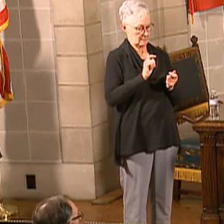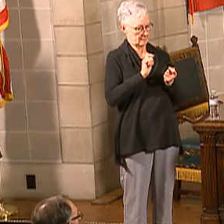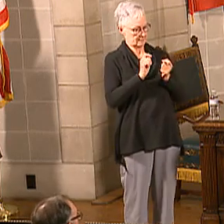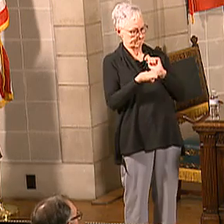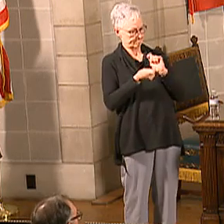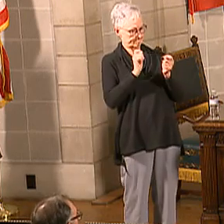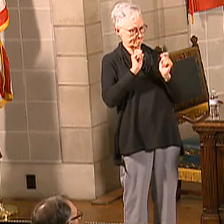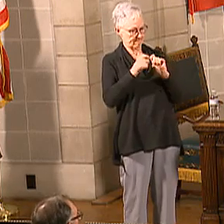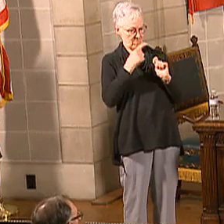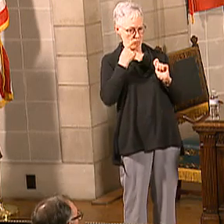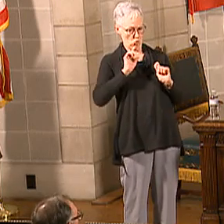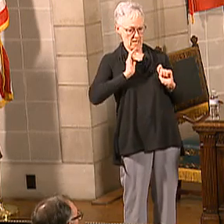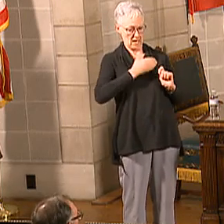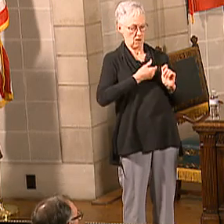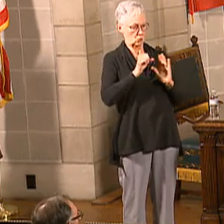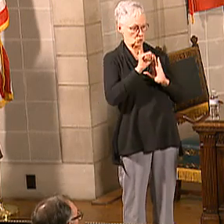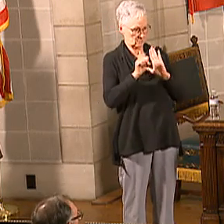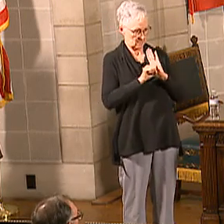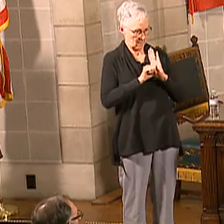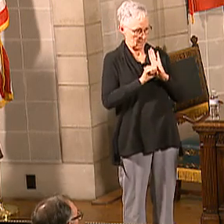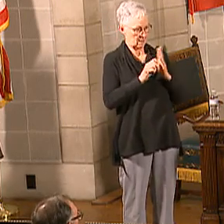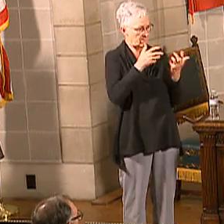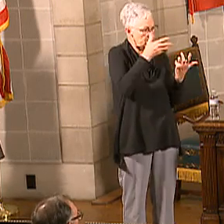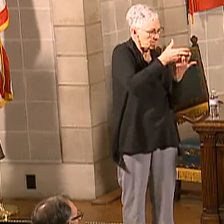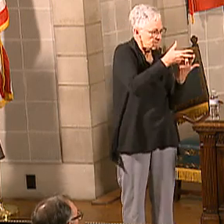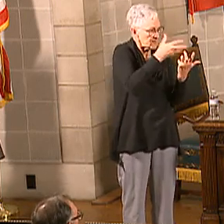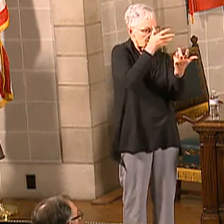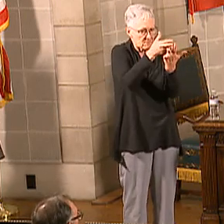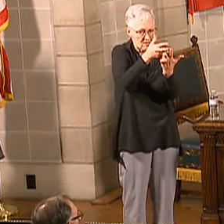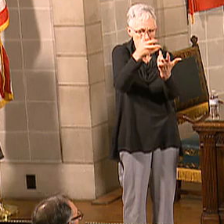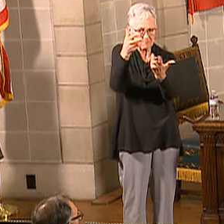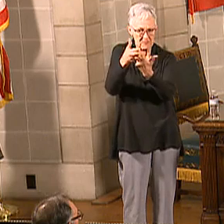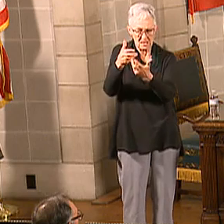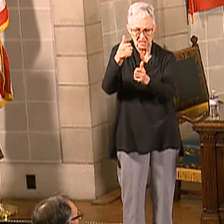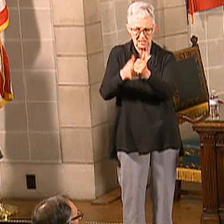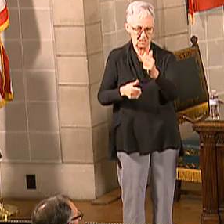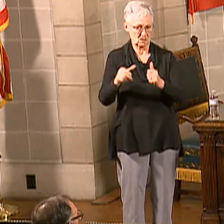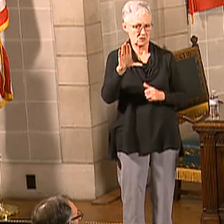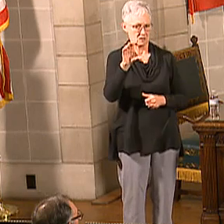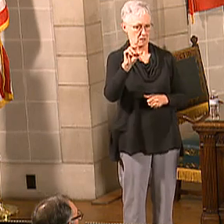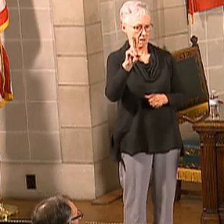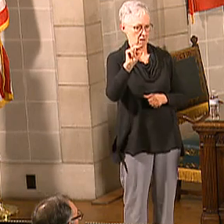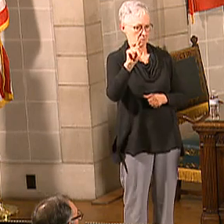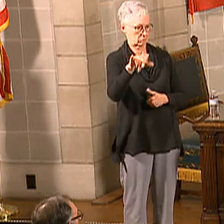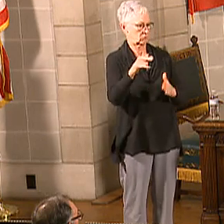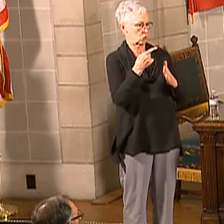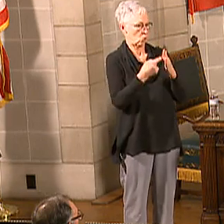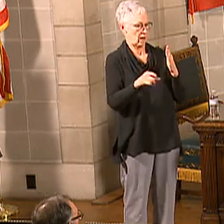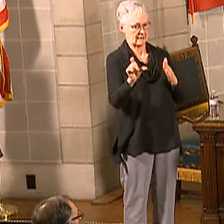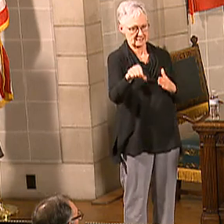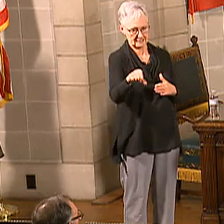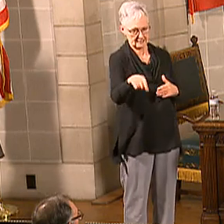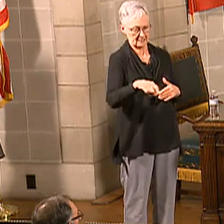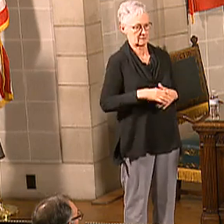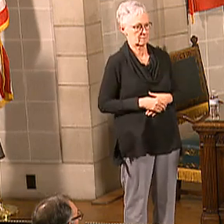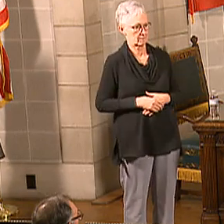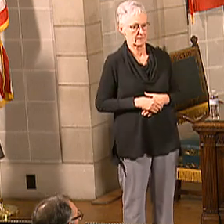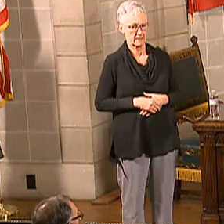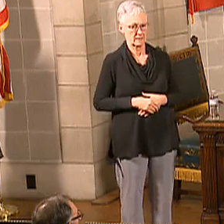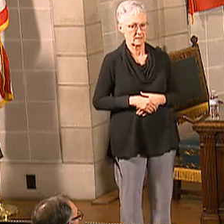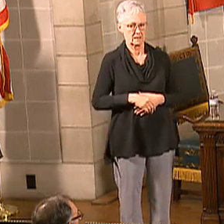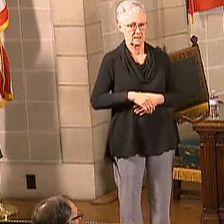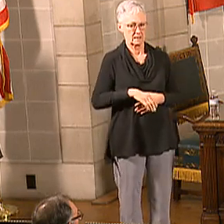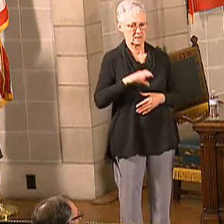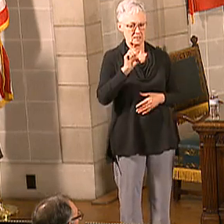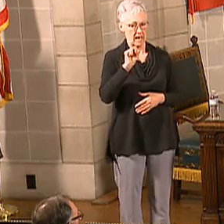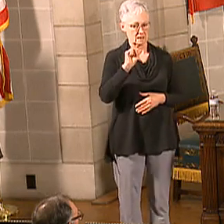and that's why we don't have to do a shelter in place relative to that goal of 10 people or less. Shelter in place